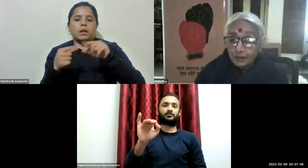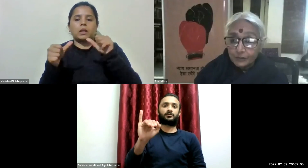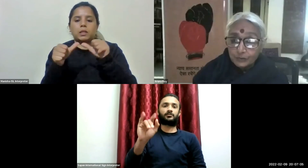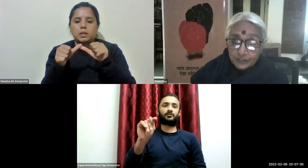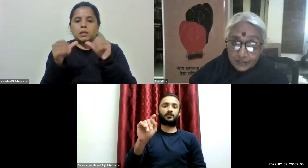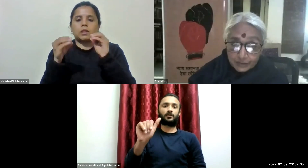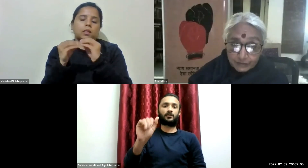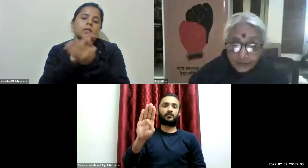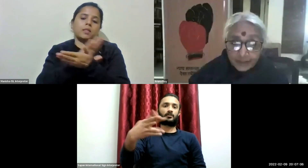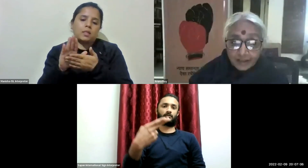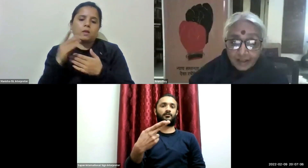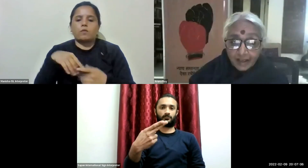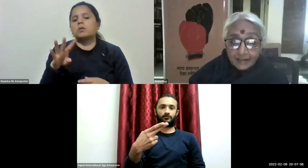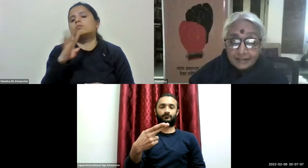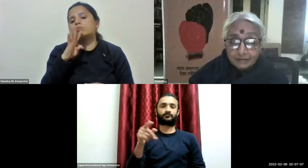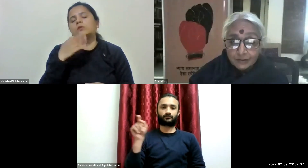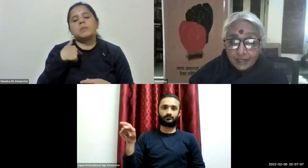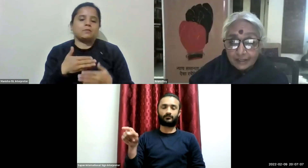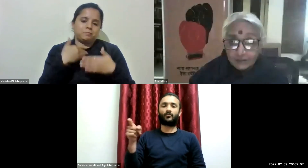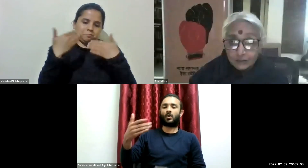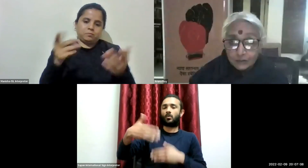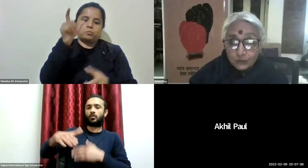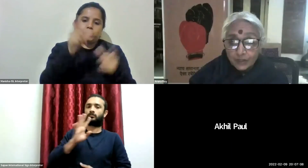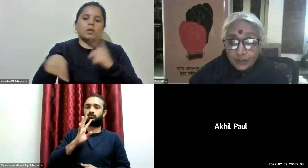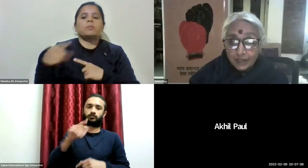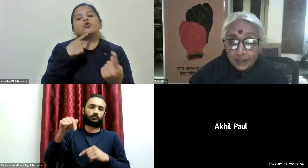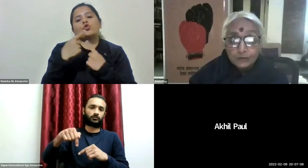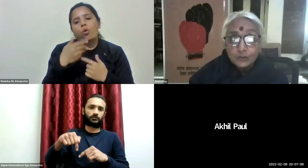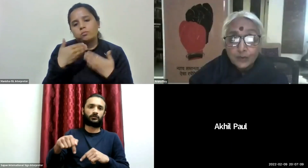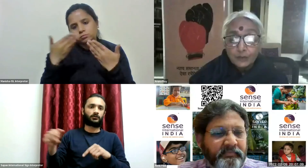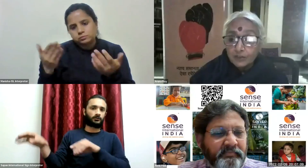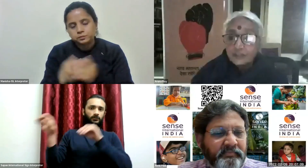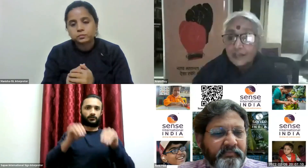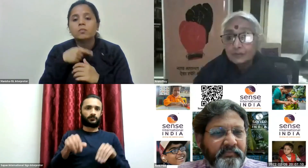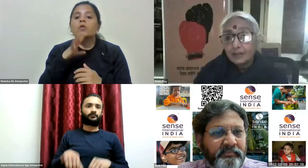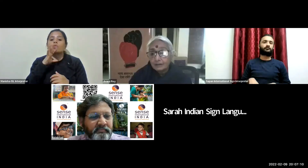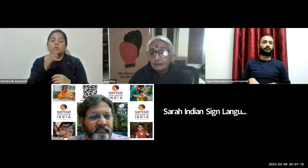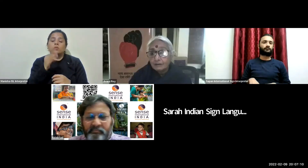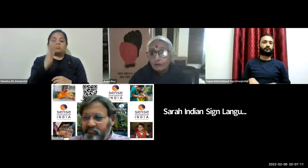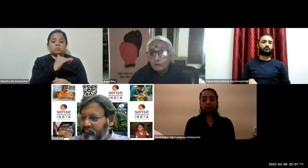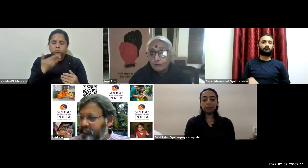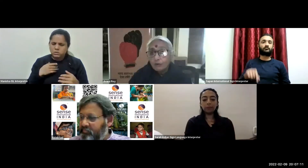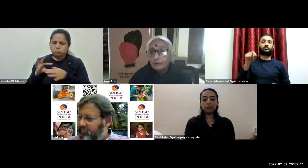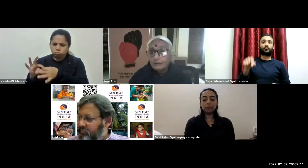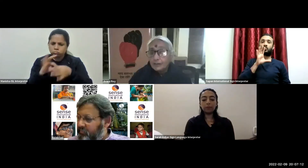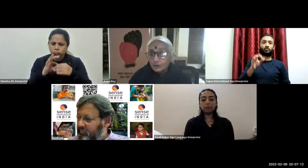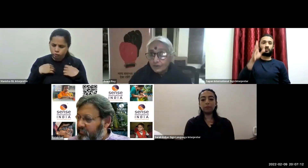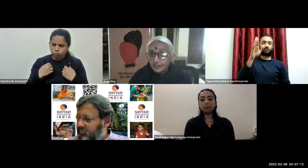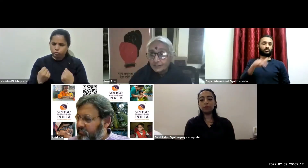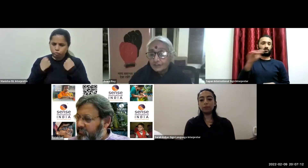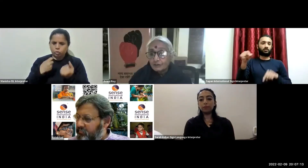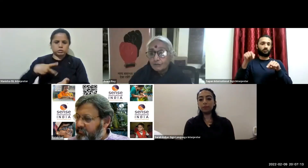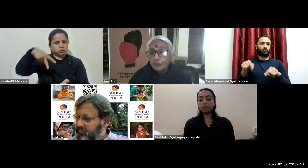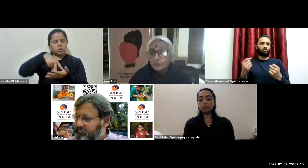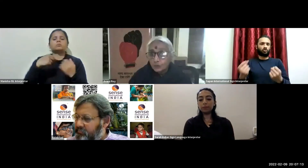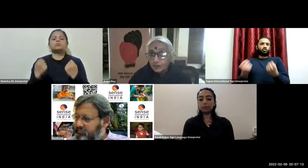you to discuss this further and to take it to a conclusion where we all stand together for equal